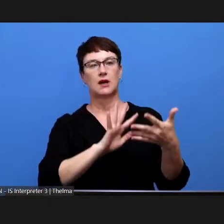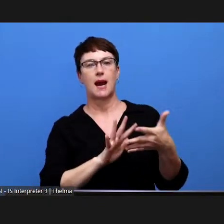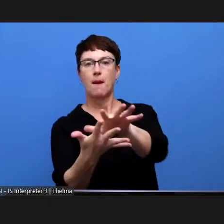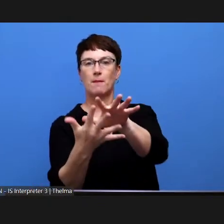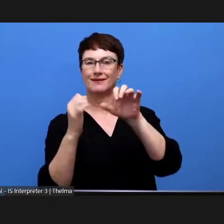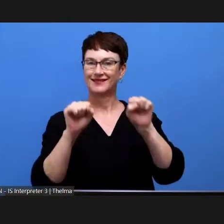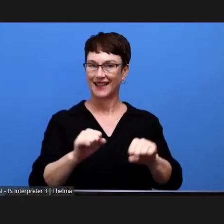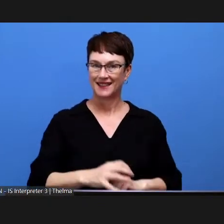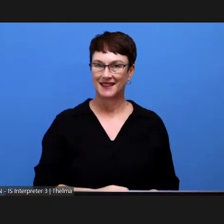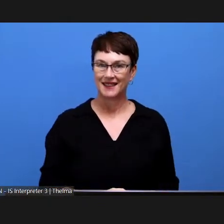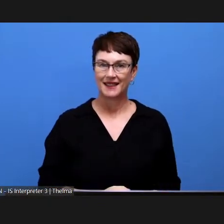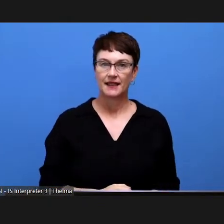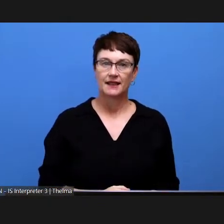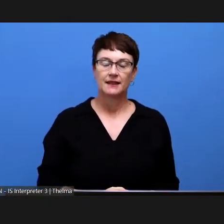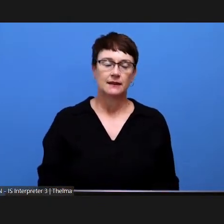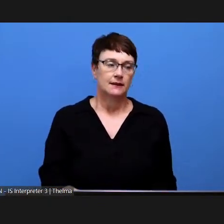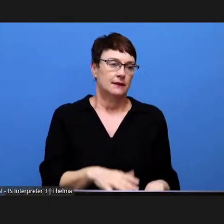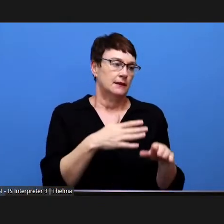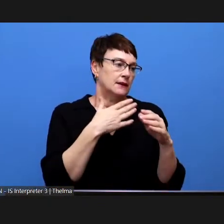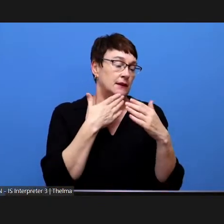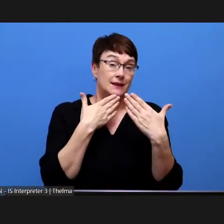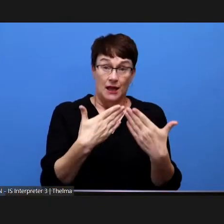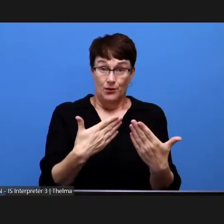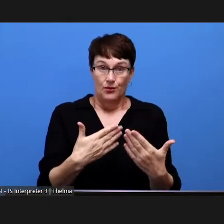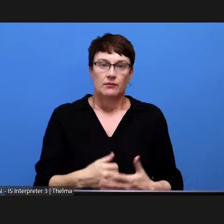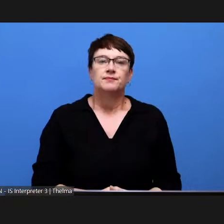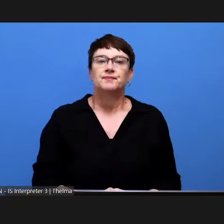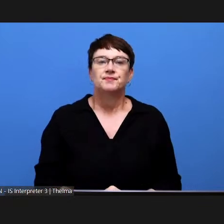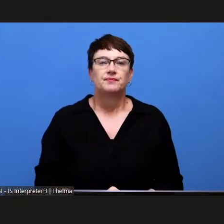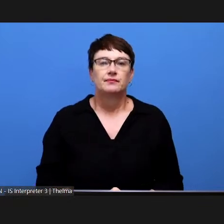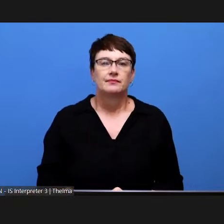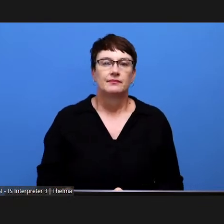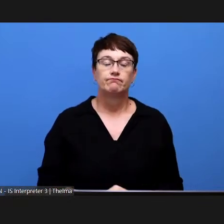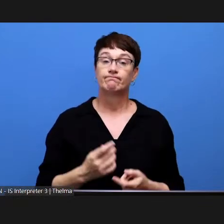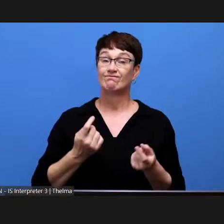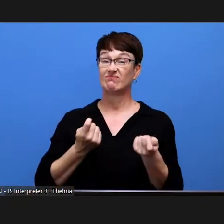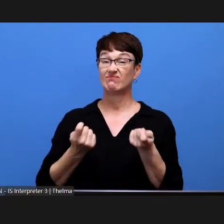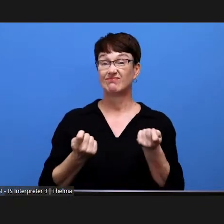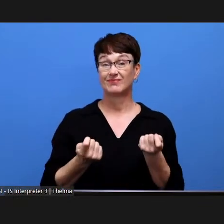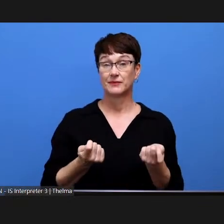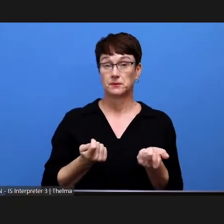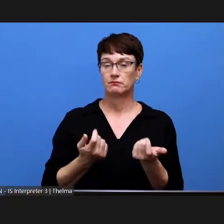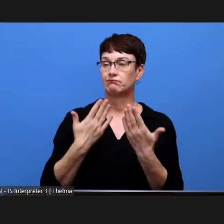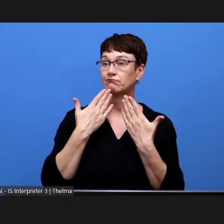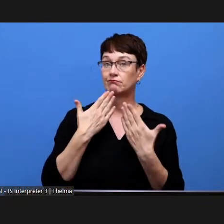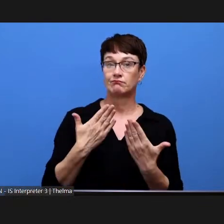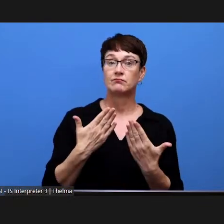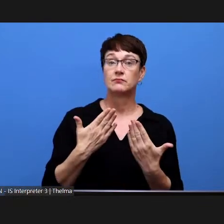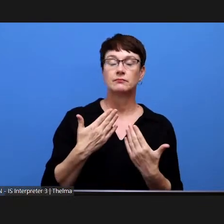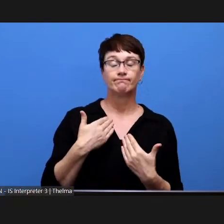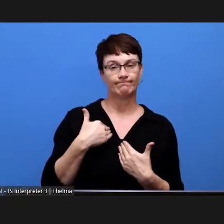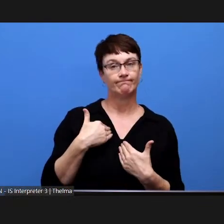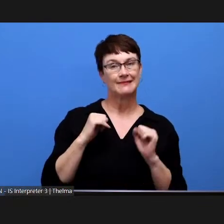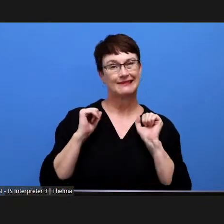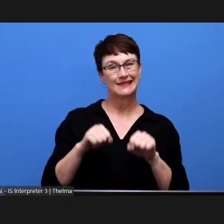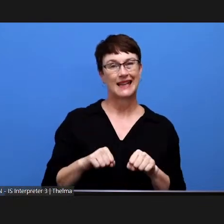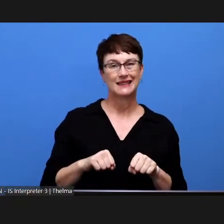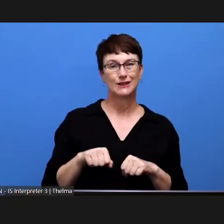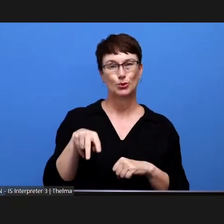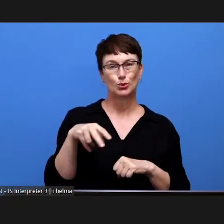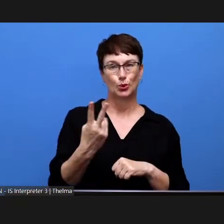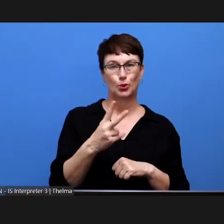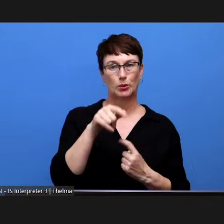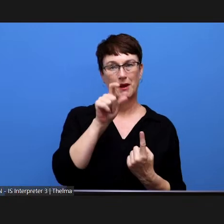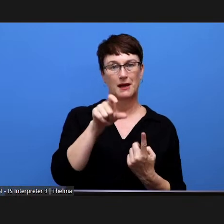hour and a half is not enough, but we'll have time to interact after the break or in the coffee place. So you have the floor, 1